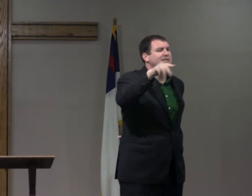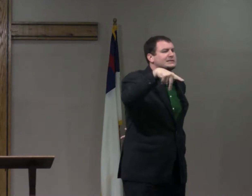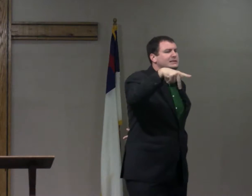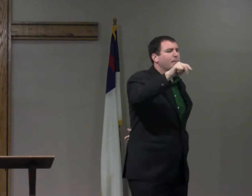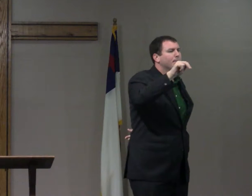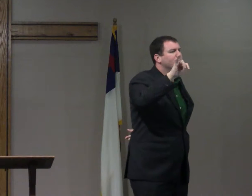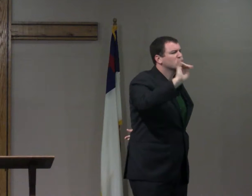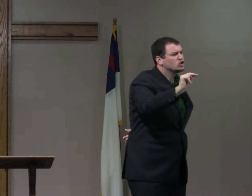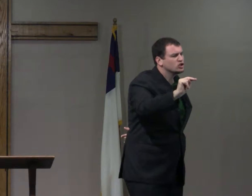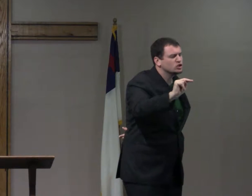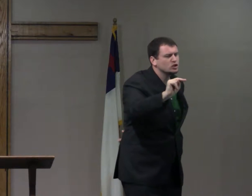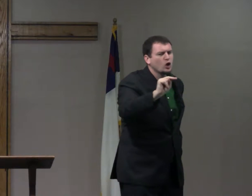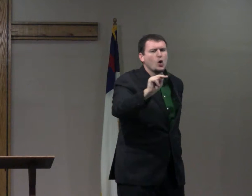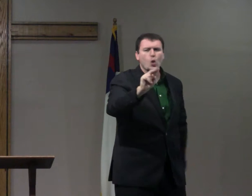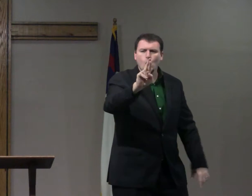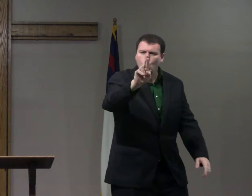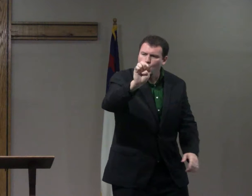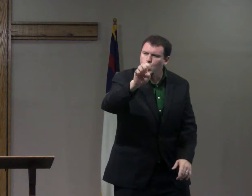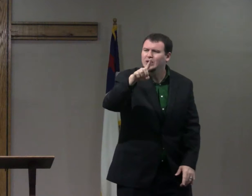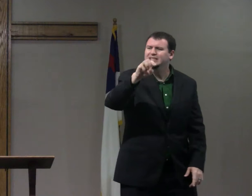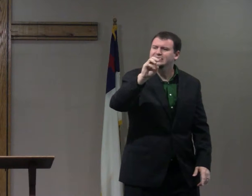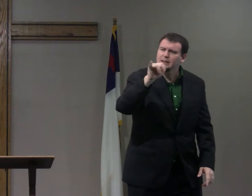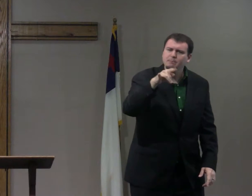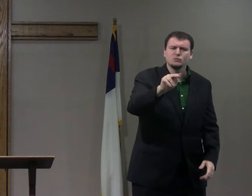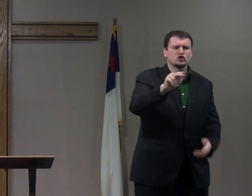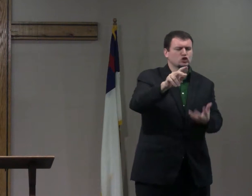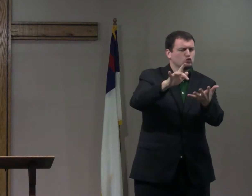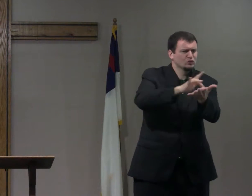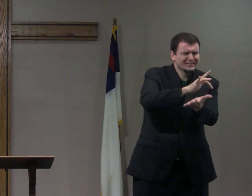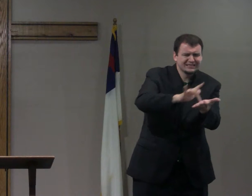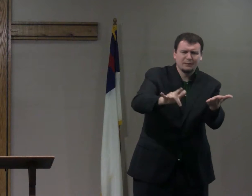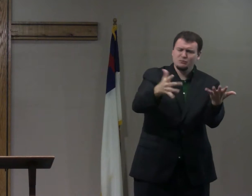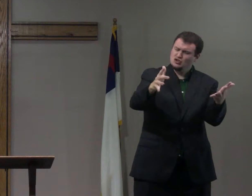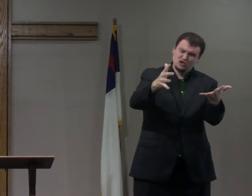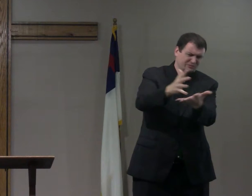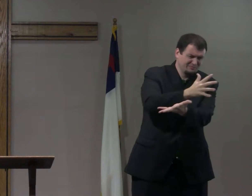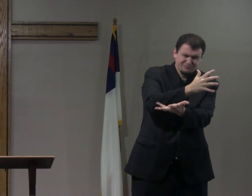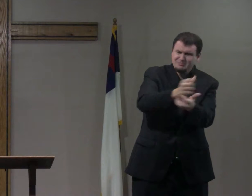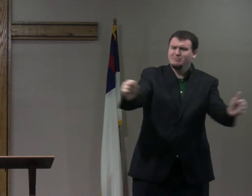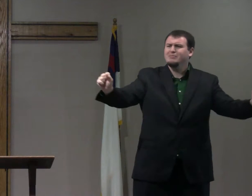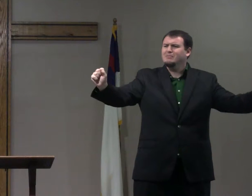in Sunday school, we talked about the word redemption. Redemption.